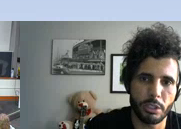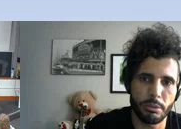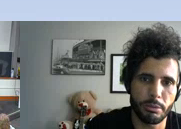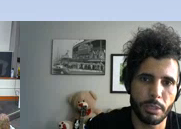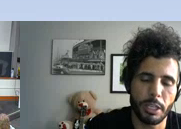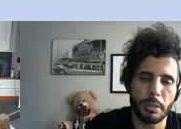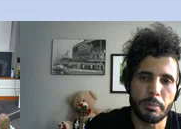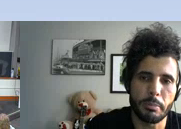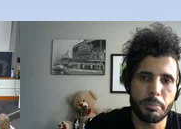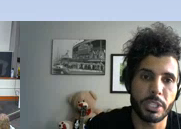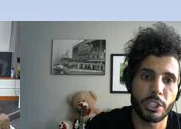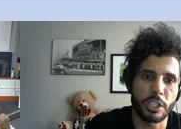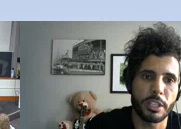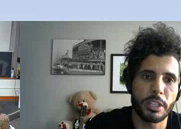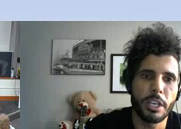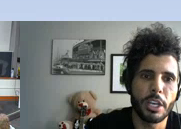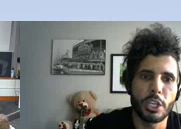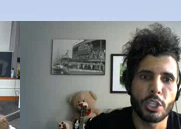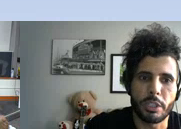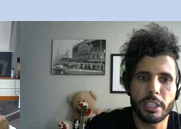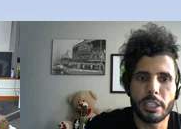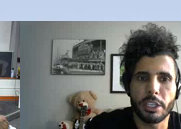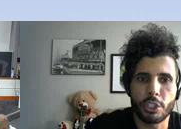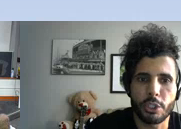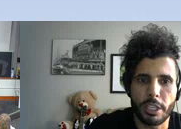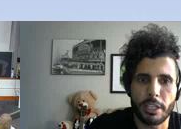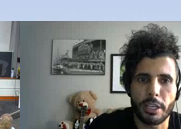initial position. So in English, you can